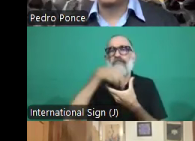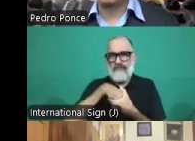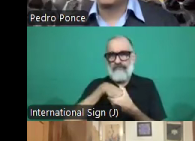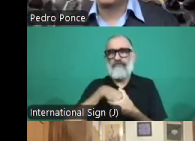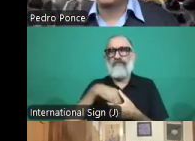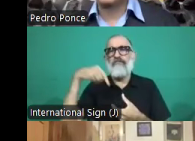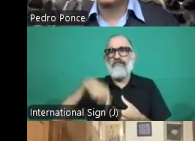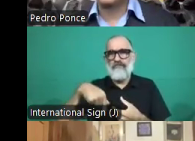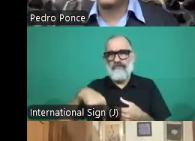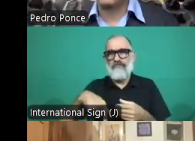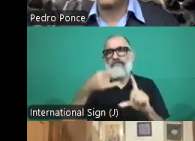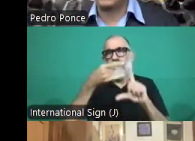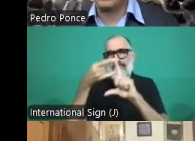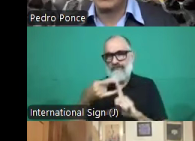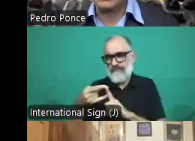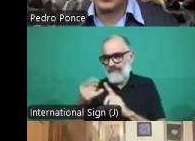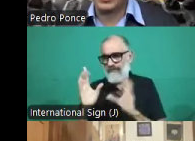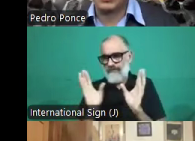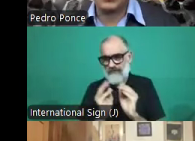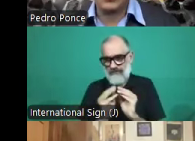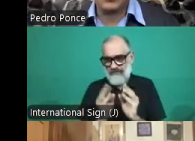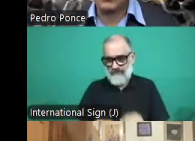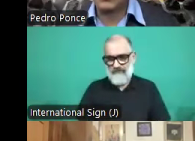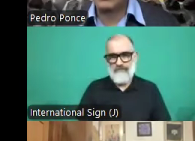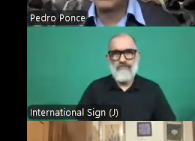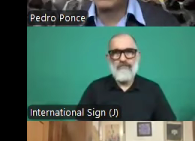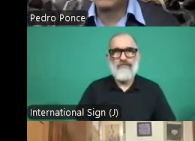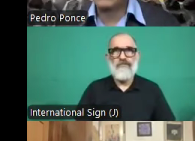Welcome, everyone. This is Pedro from DRF speaking.